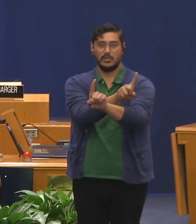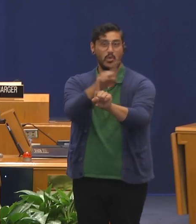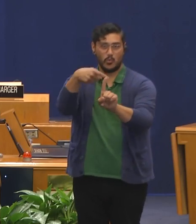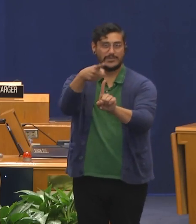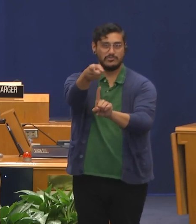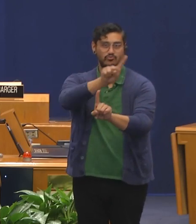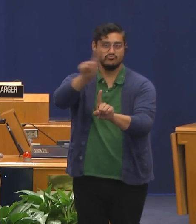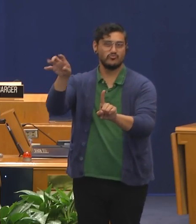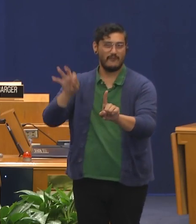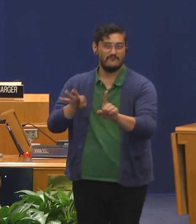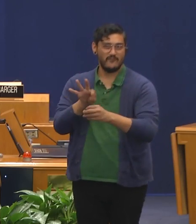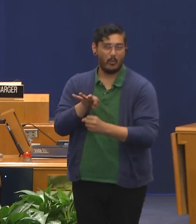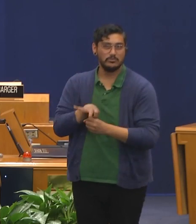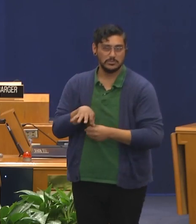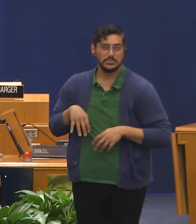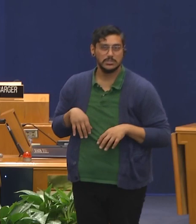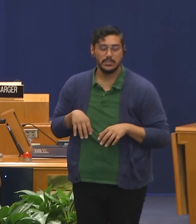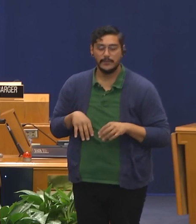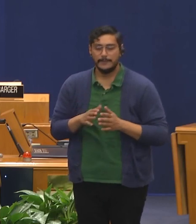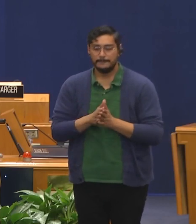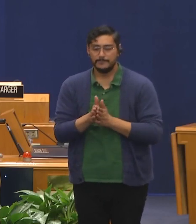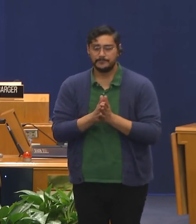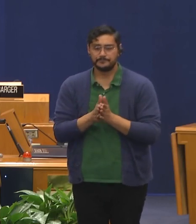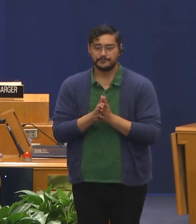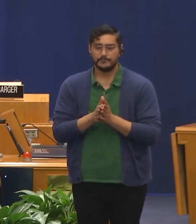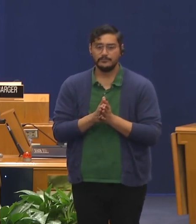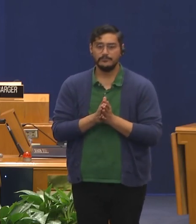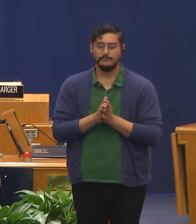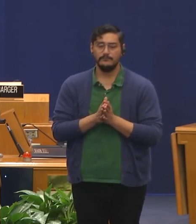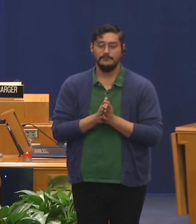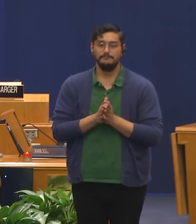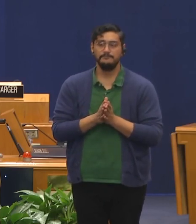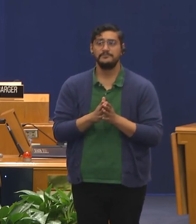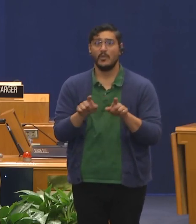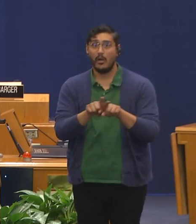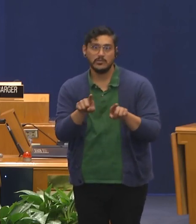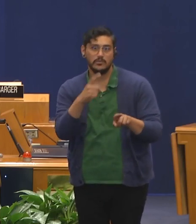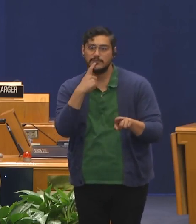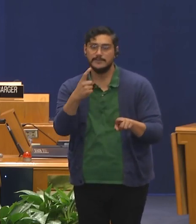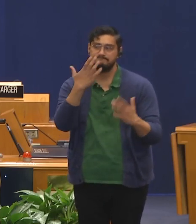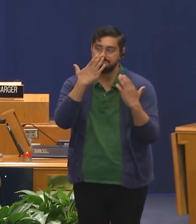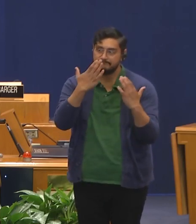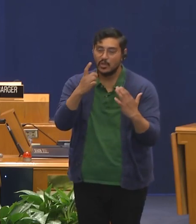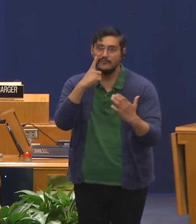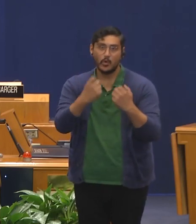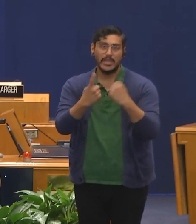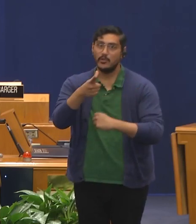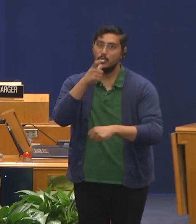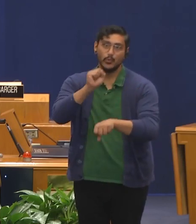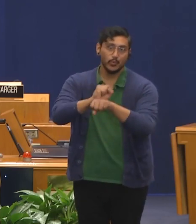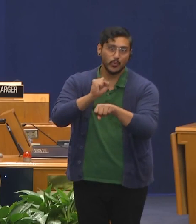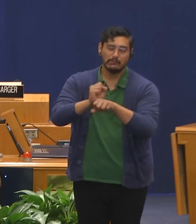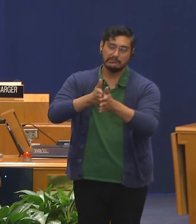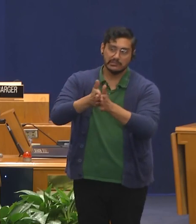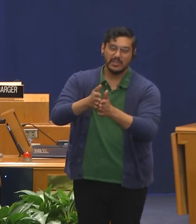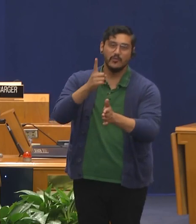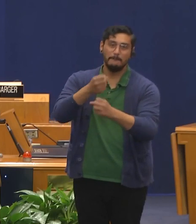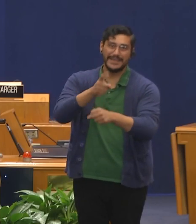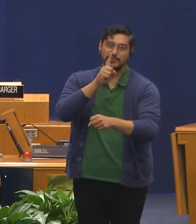I do want to also commend all of the folks who have been working to make sure that our elections can happen and happen safely